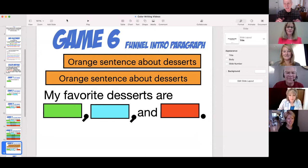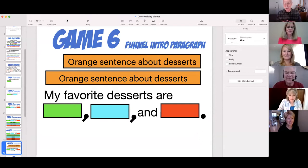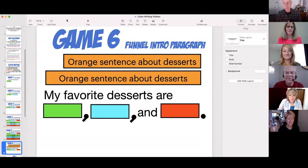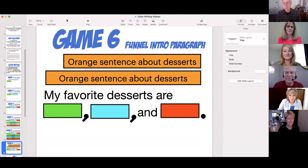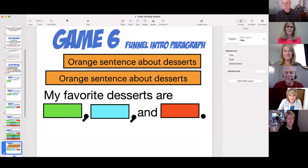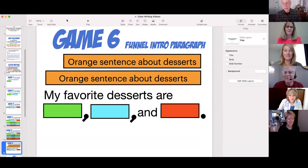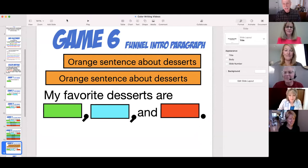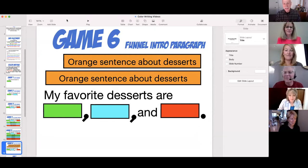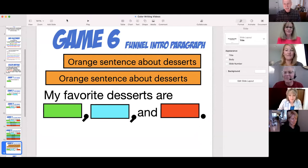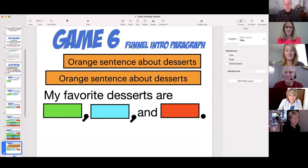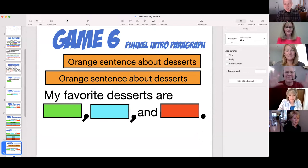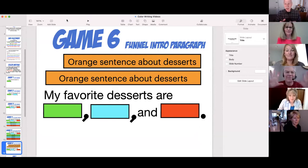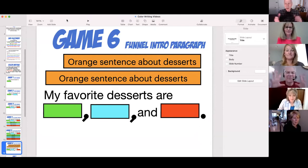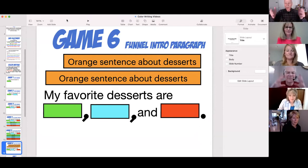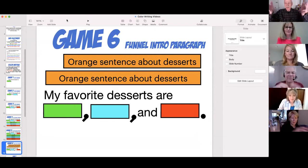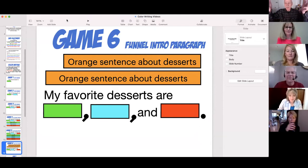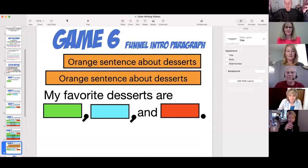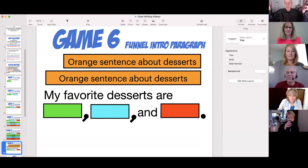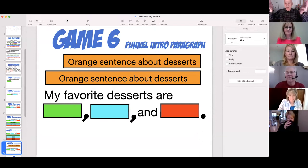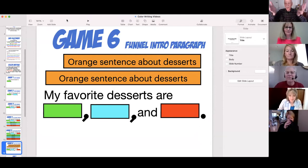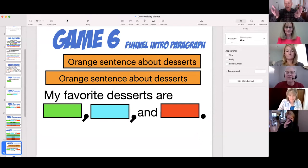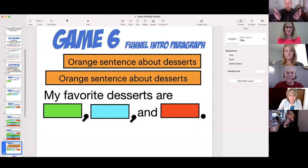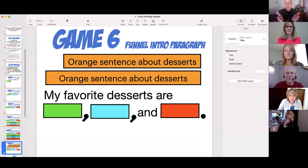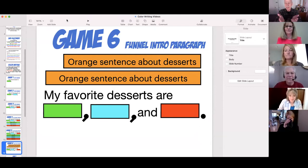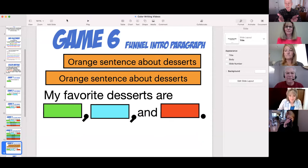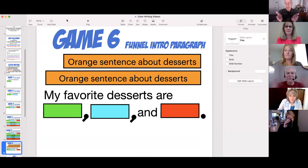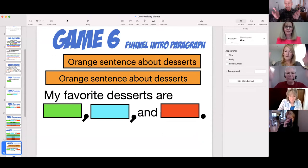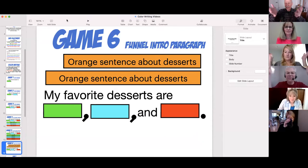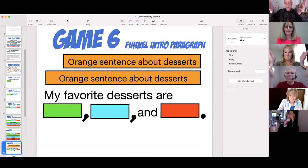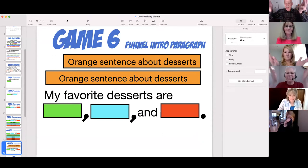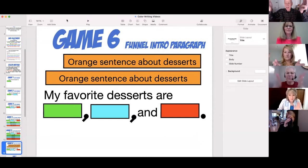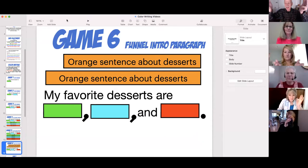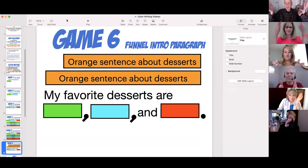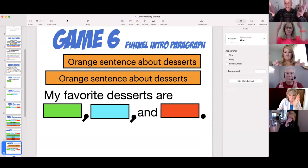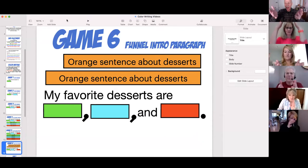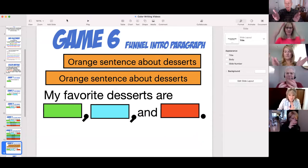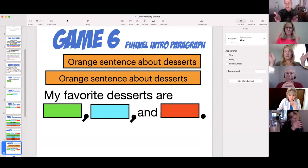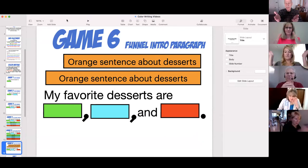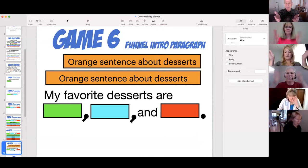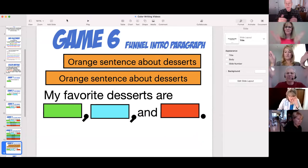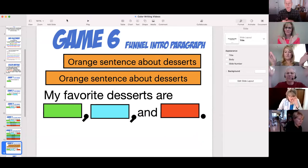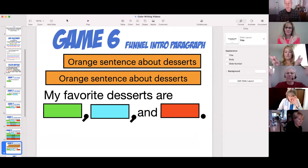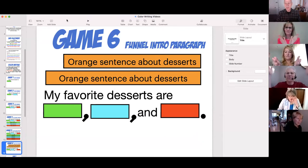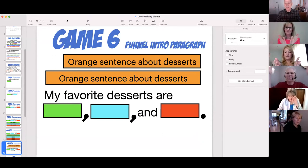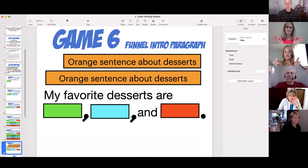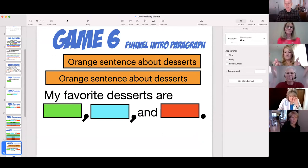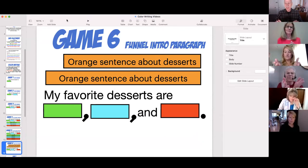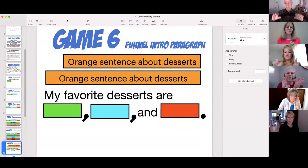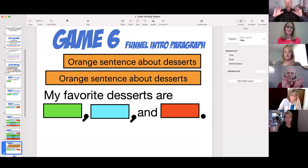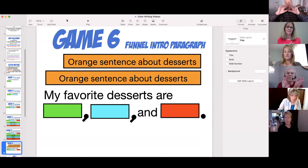to me. This is called the funnel. It's a classic pattern in English composition. We